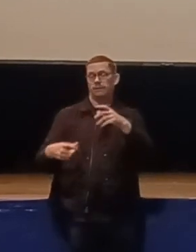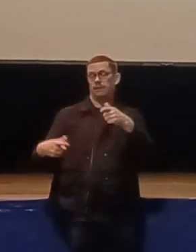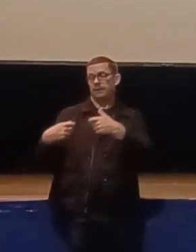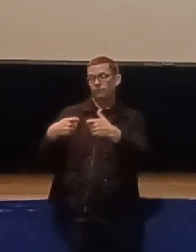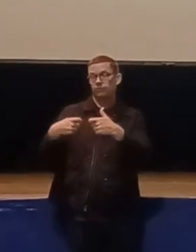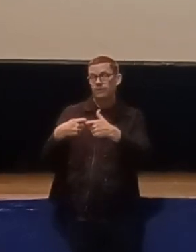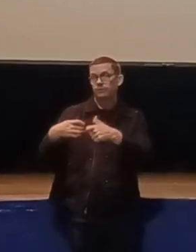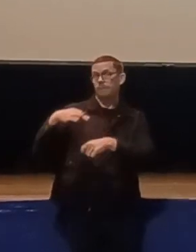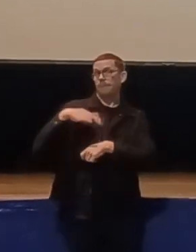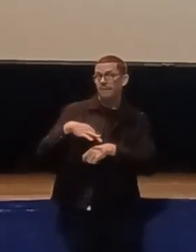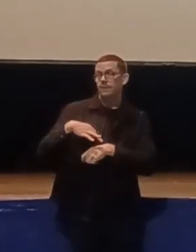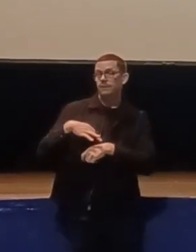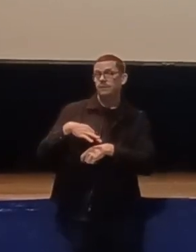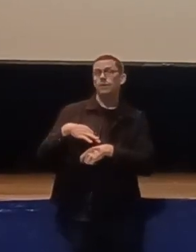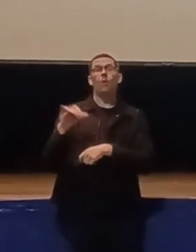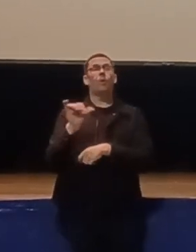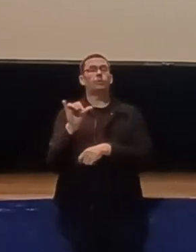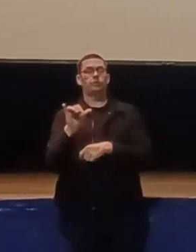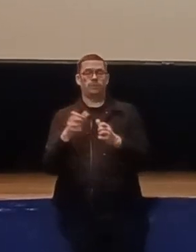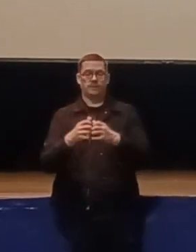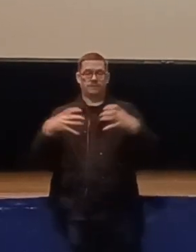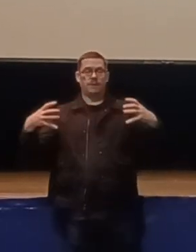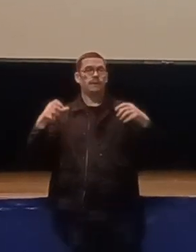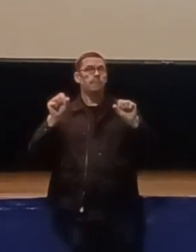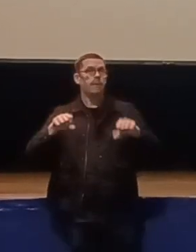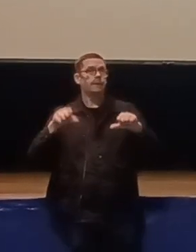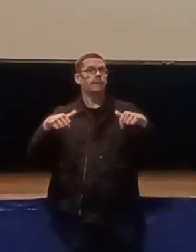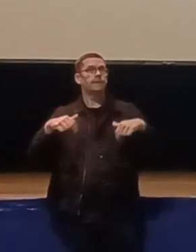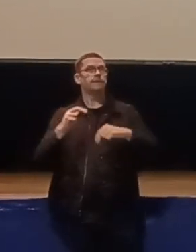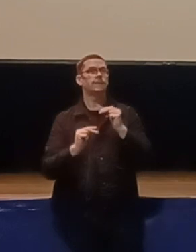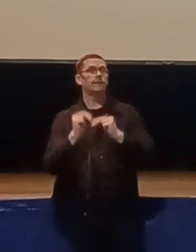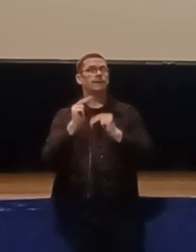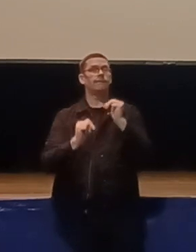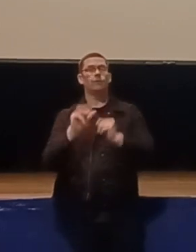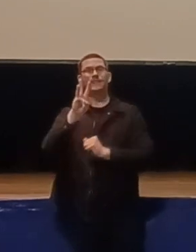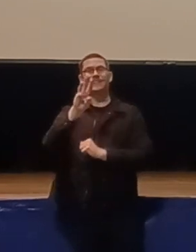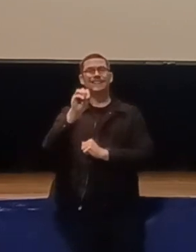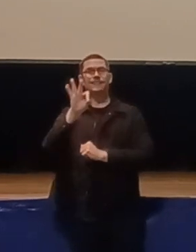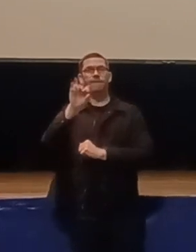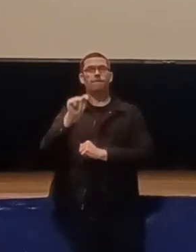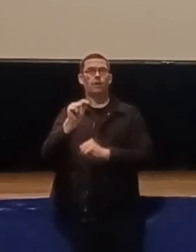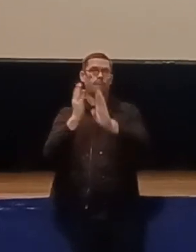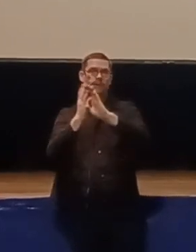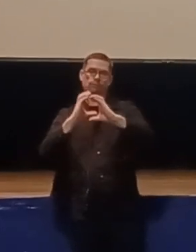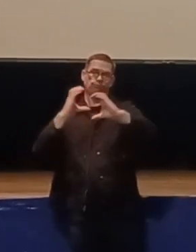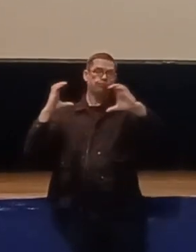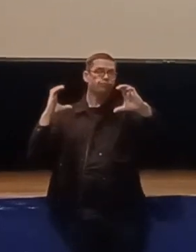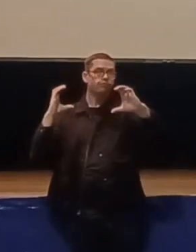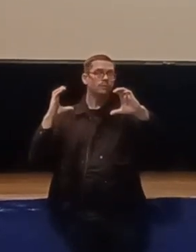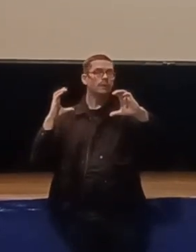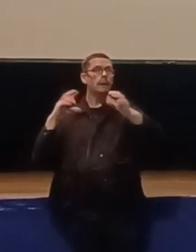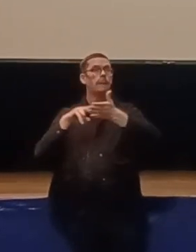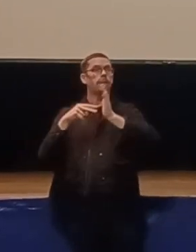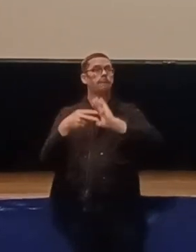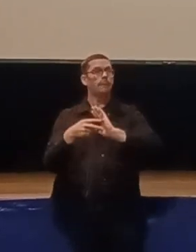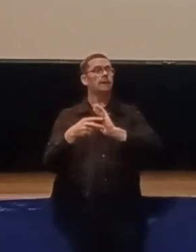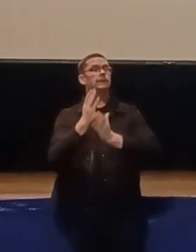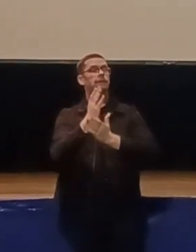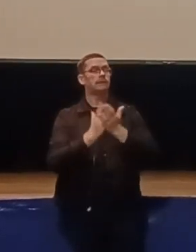benefits, we're also expanding the capacity at this facility for 60-foot buses. And that allows us to move over